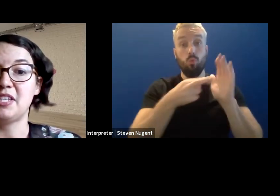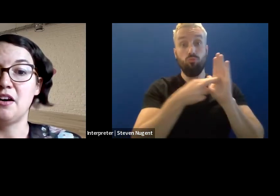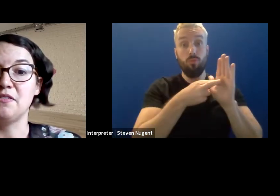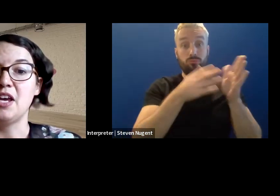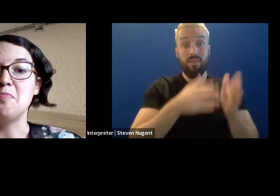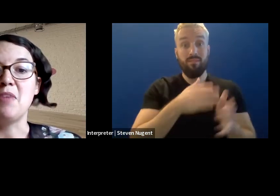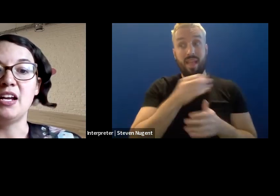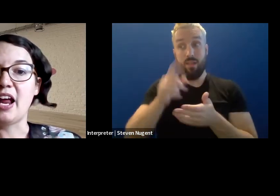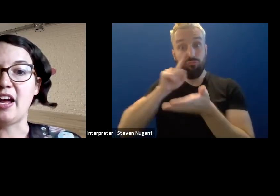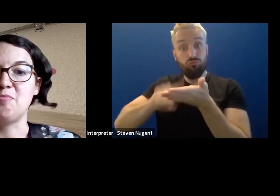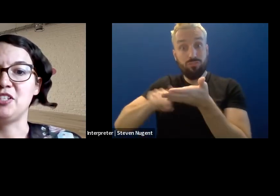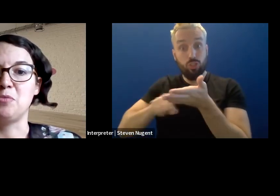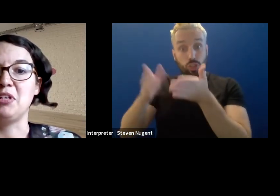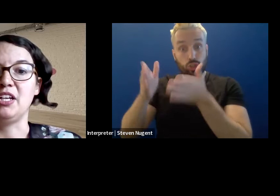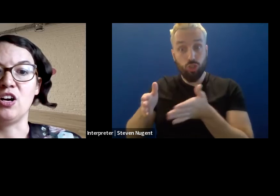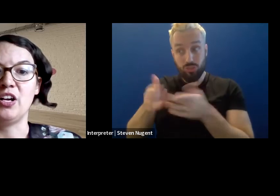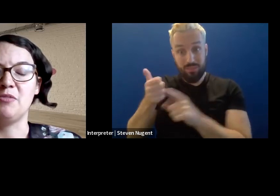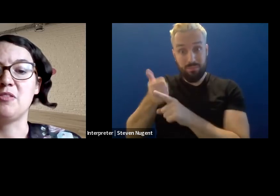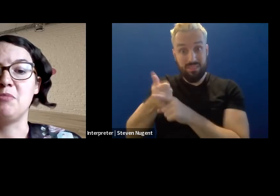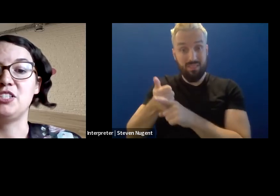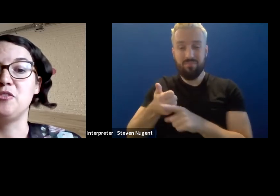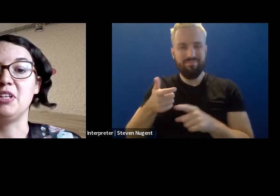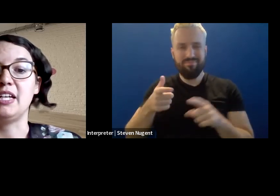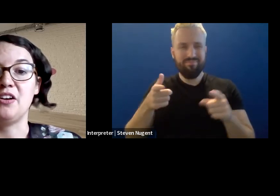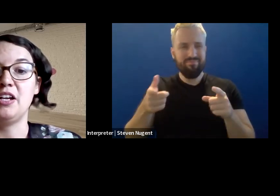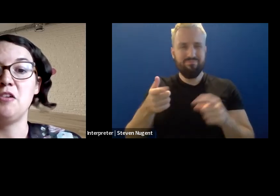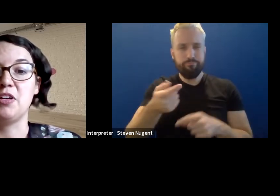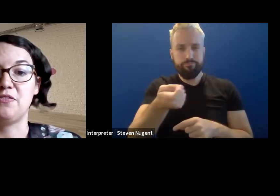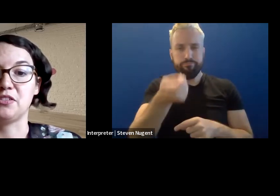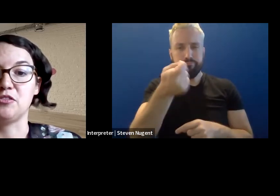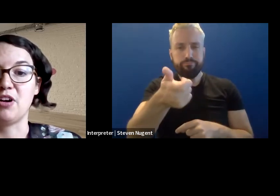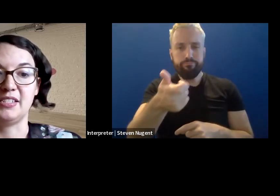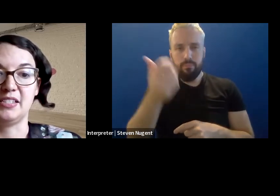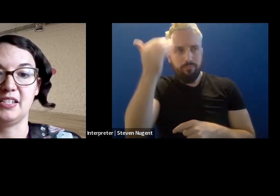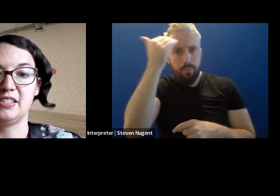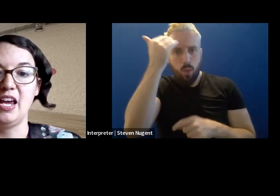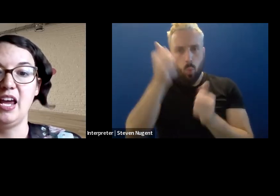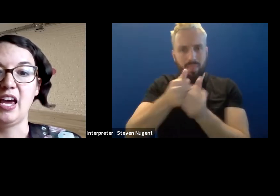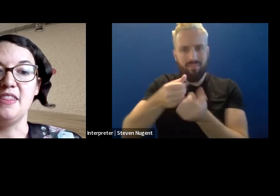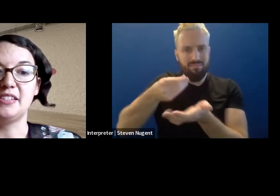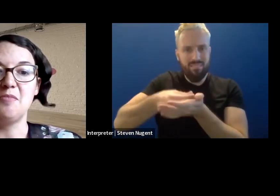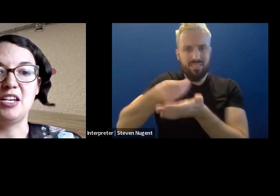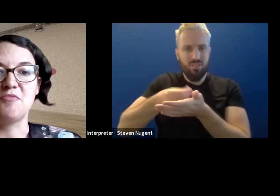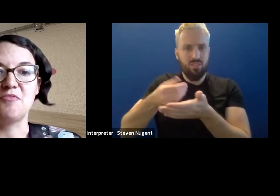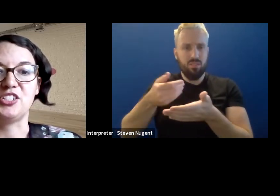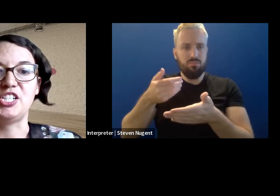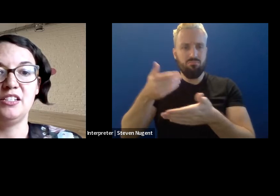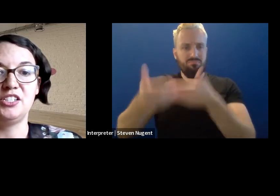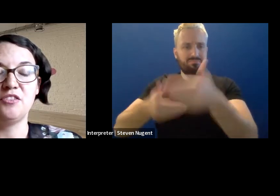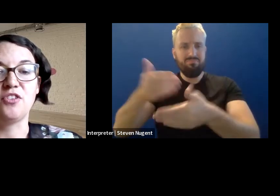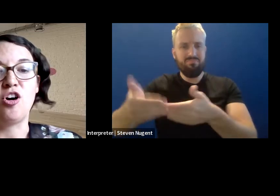researchers themselves may not have much familiarity with fiscal processes. And this can make it